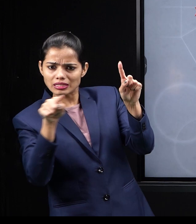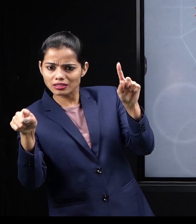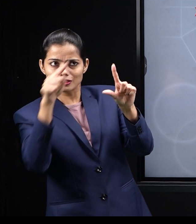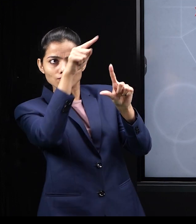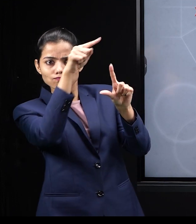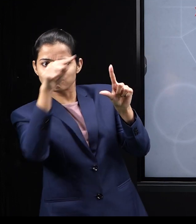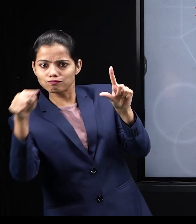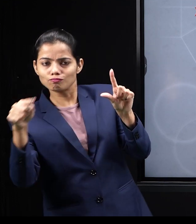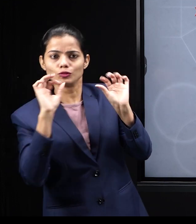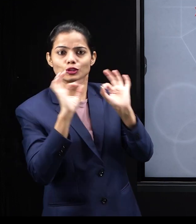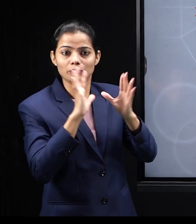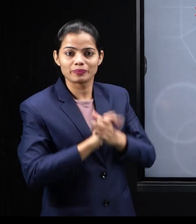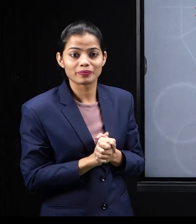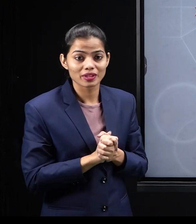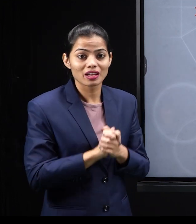angle-angle-side, and side-side.